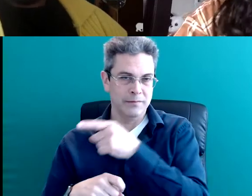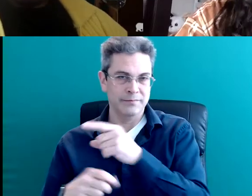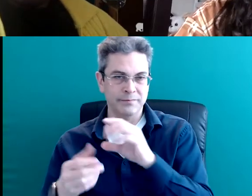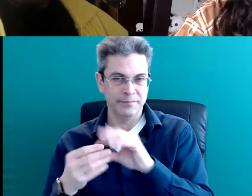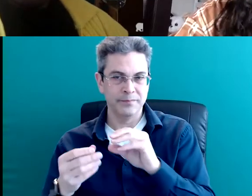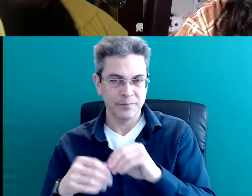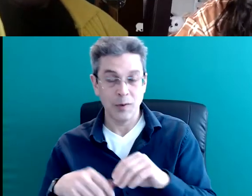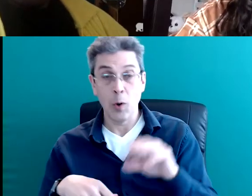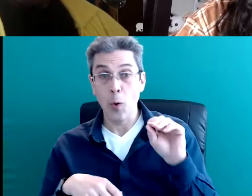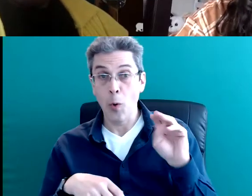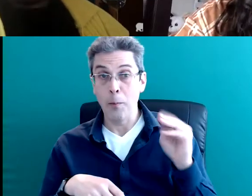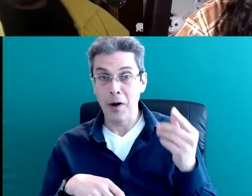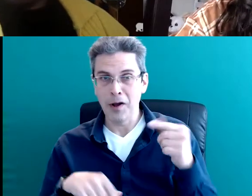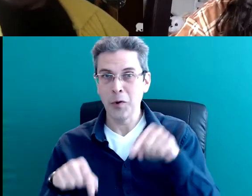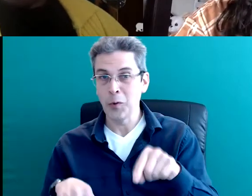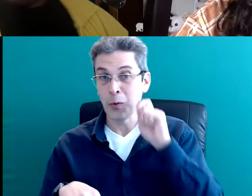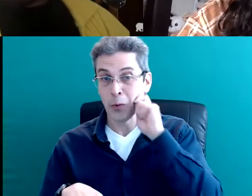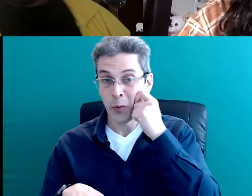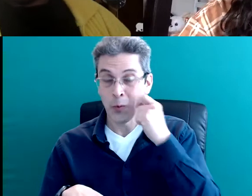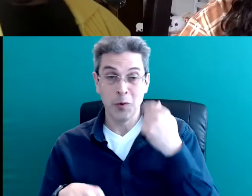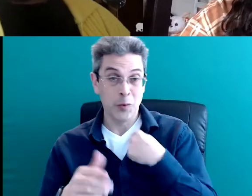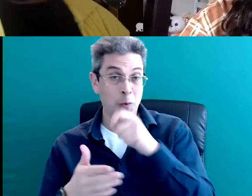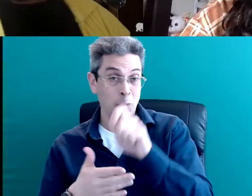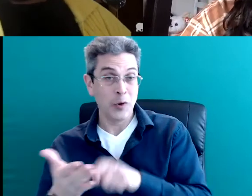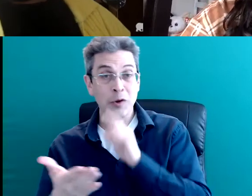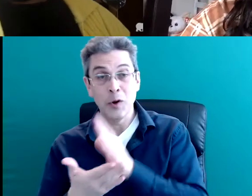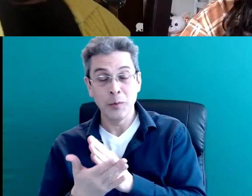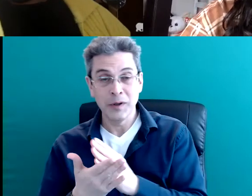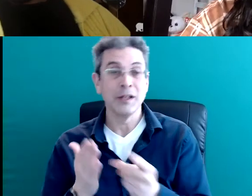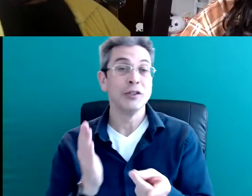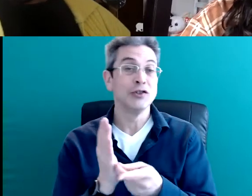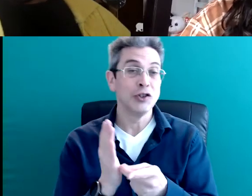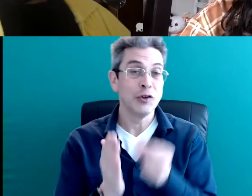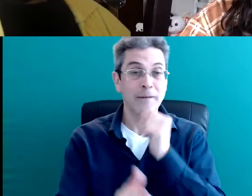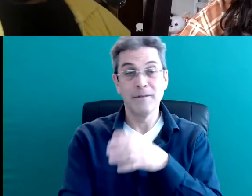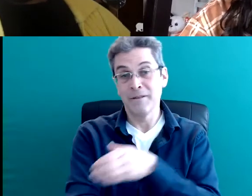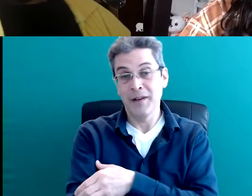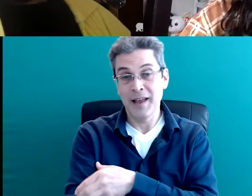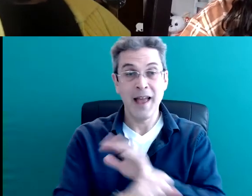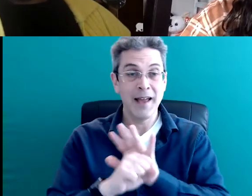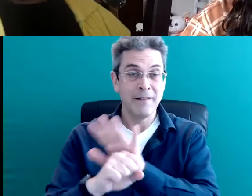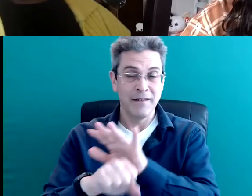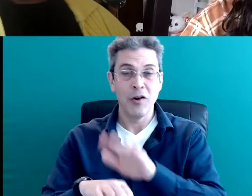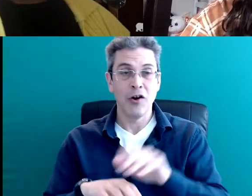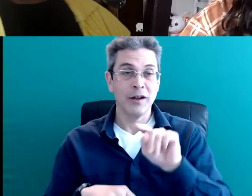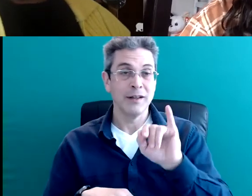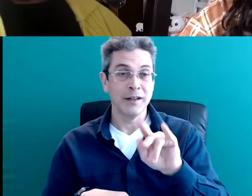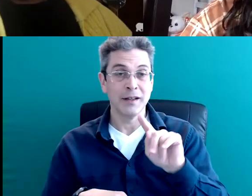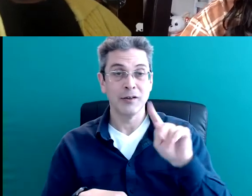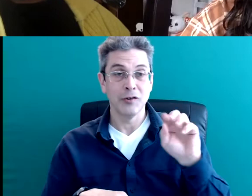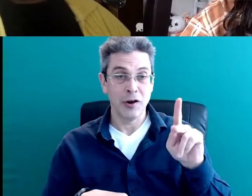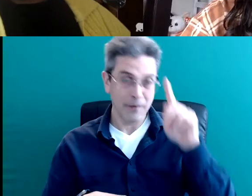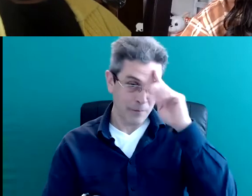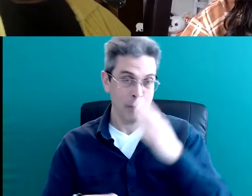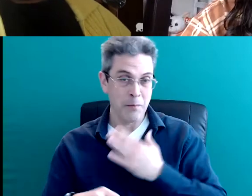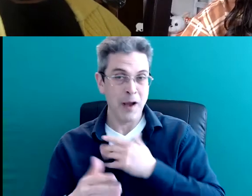Oh my gosh, this is so cool, since I'm writing about digital feminist activism on TikTok for my major research paper. How do you